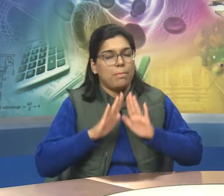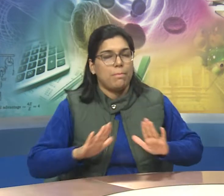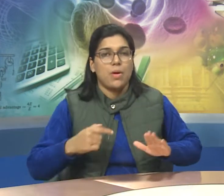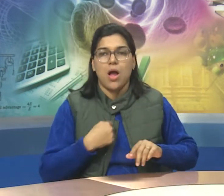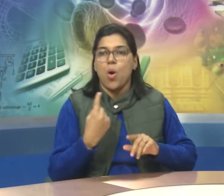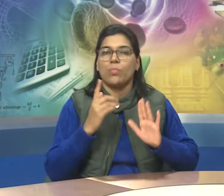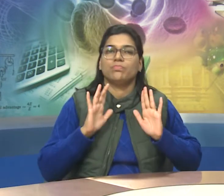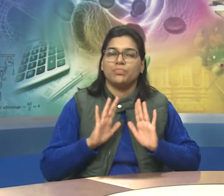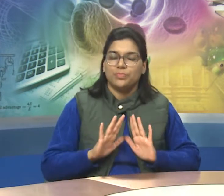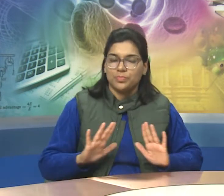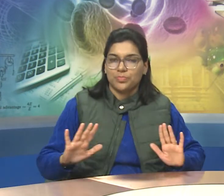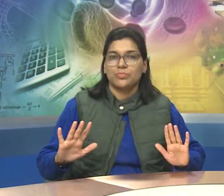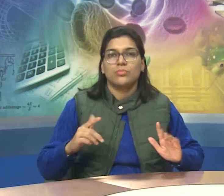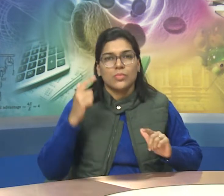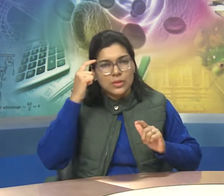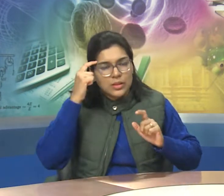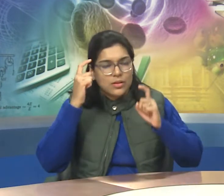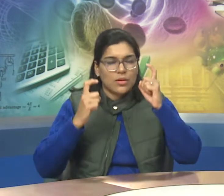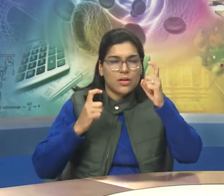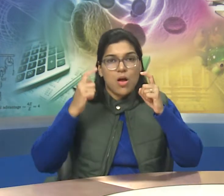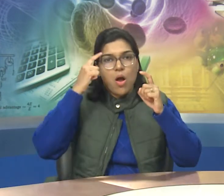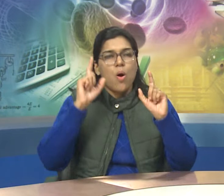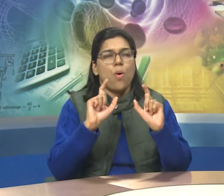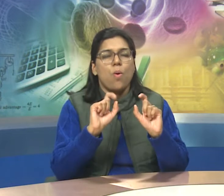that is, one is not able to